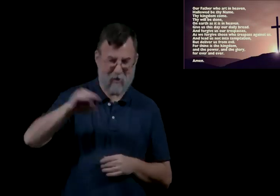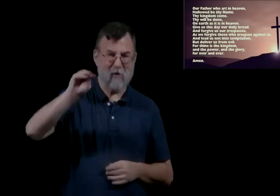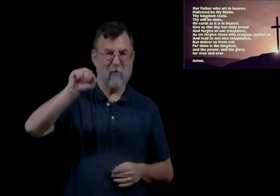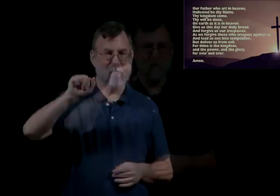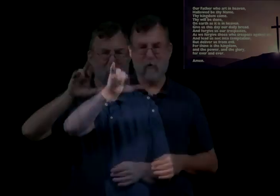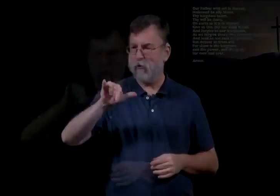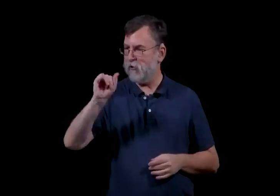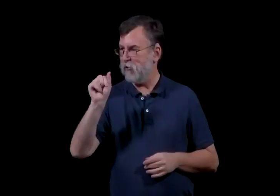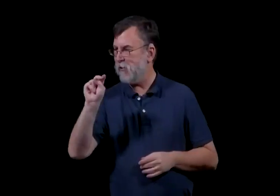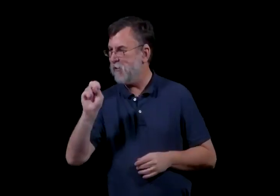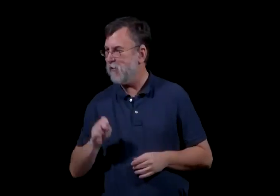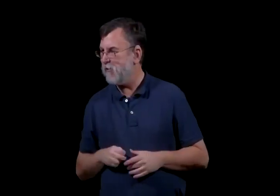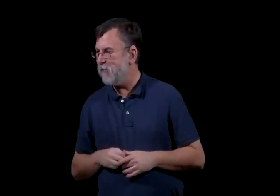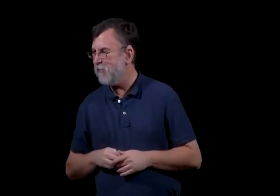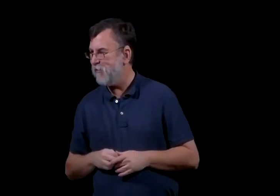We have one woman willing to come front.